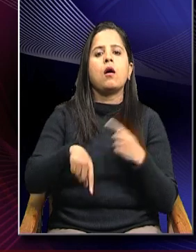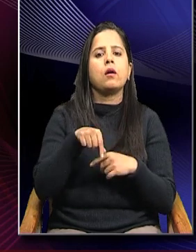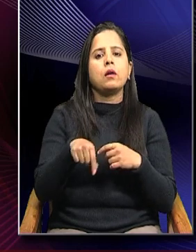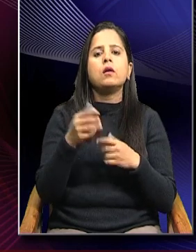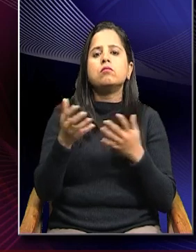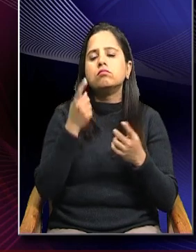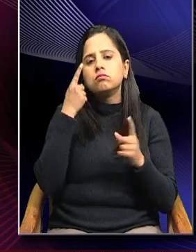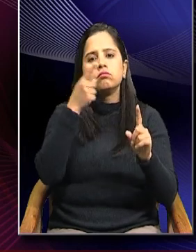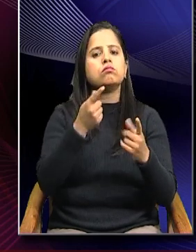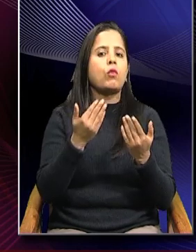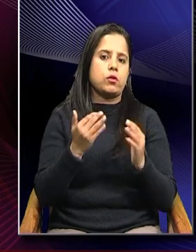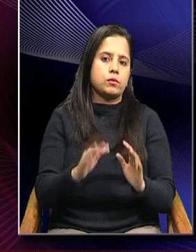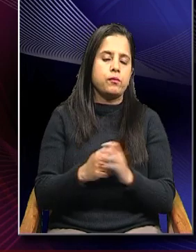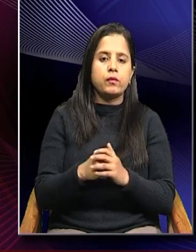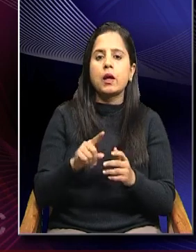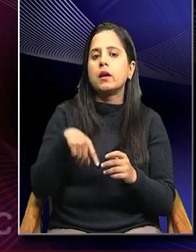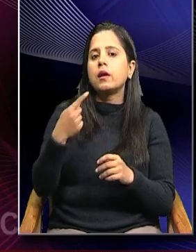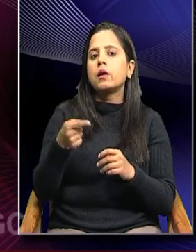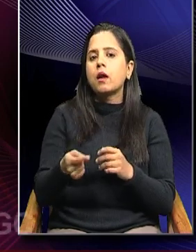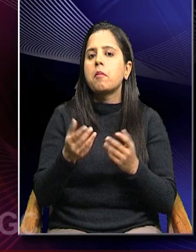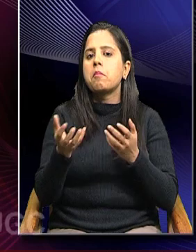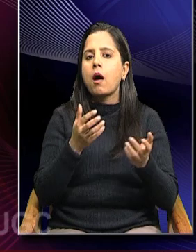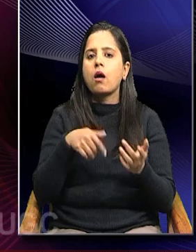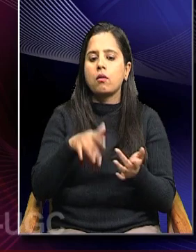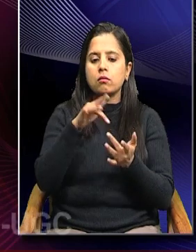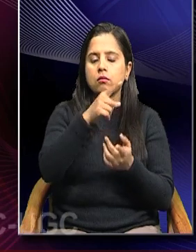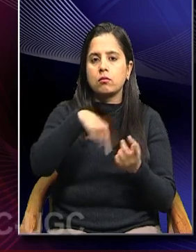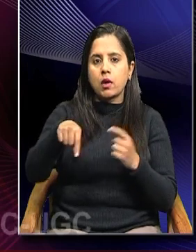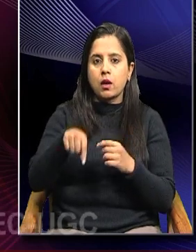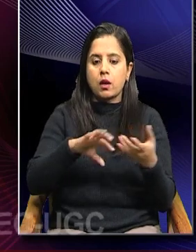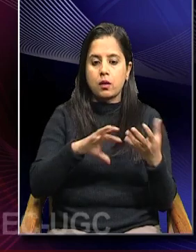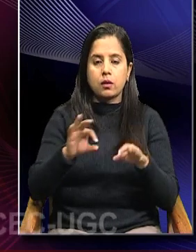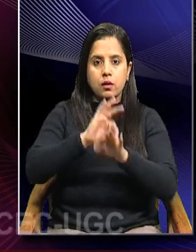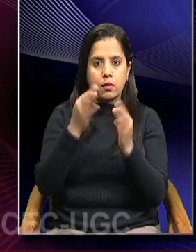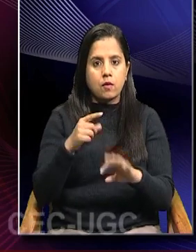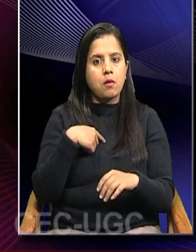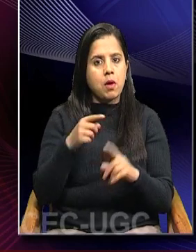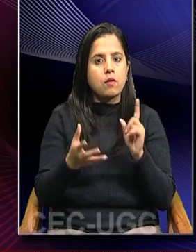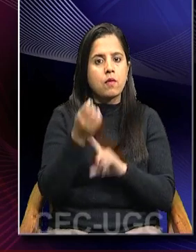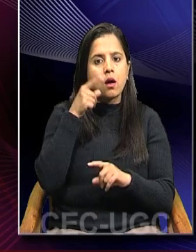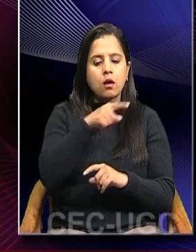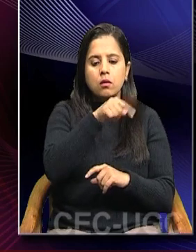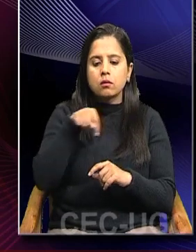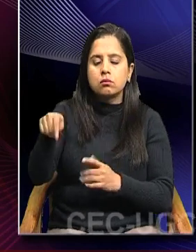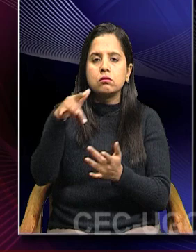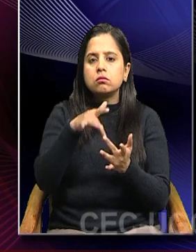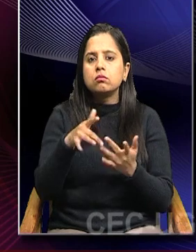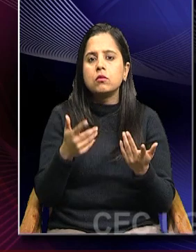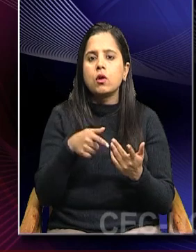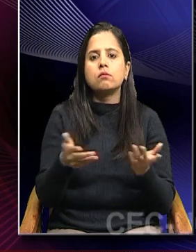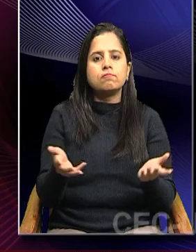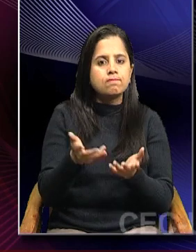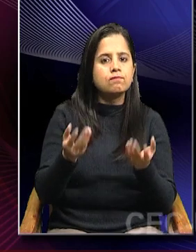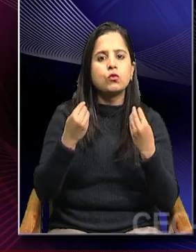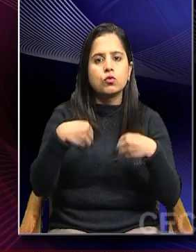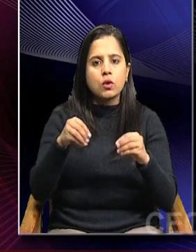market. The next come marketing intermediaries. Once the production is done, we have to find out the intermediaries to promote, sell